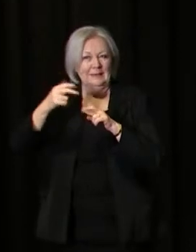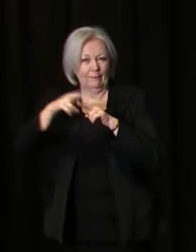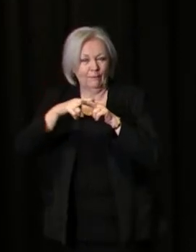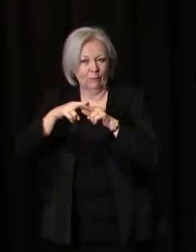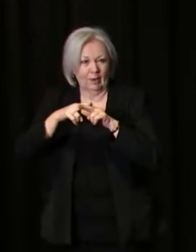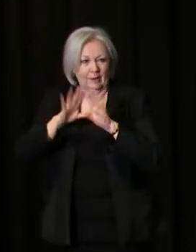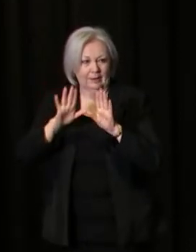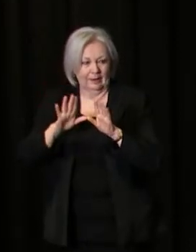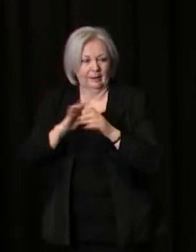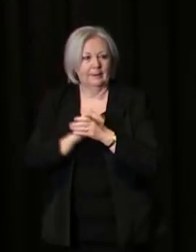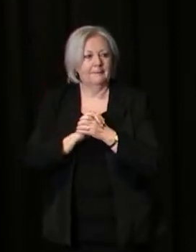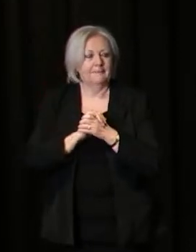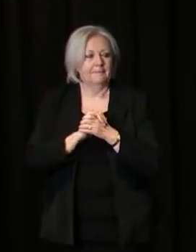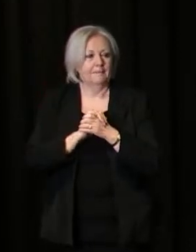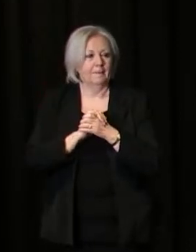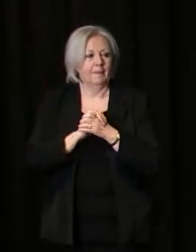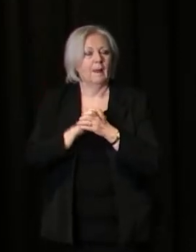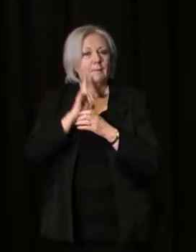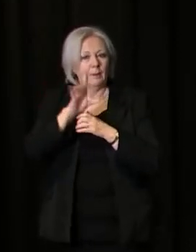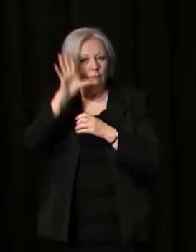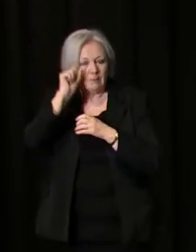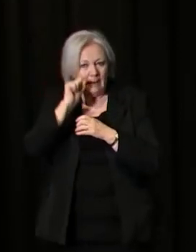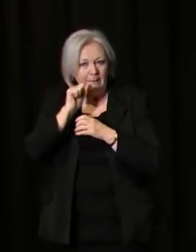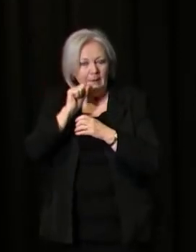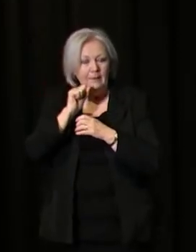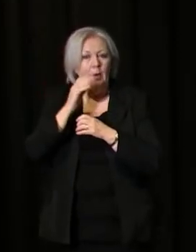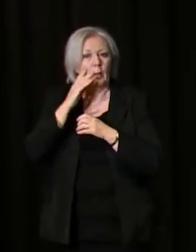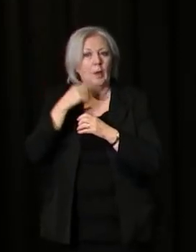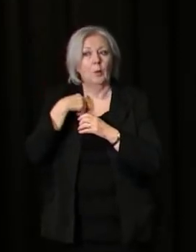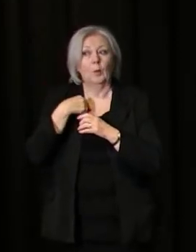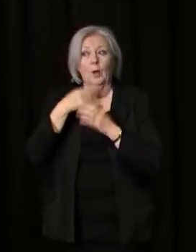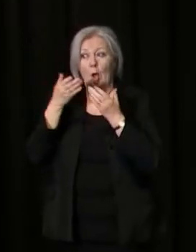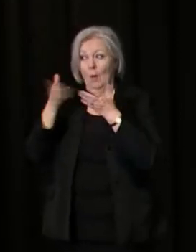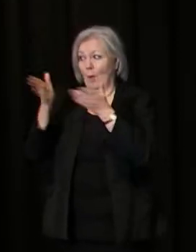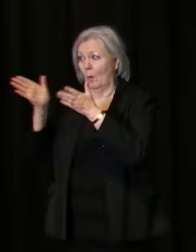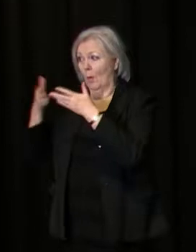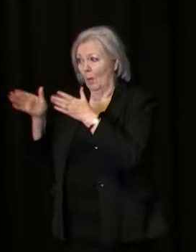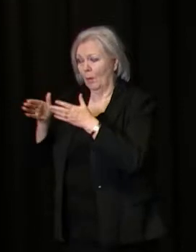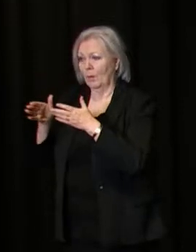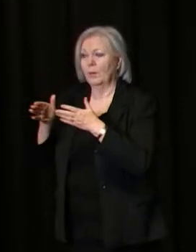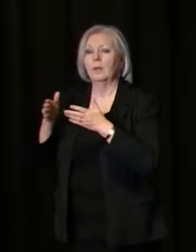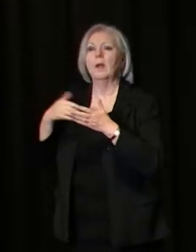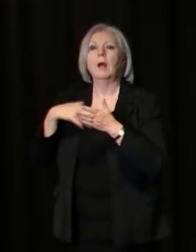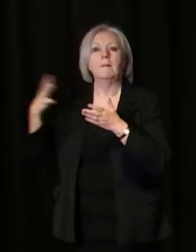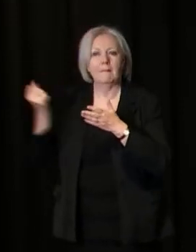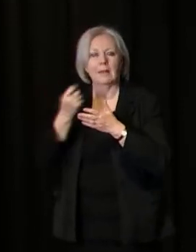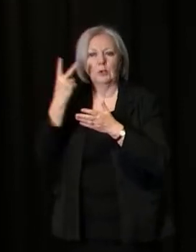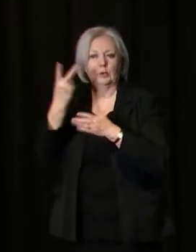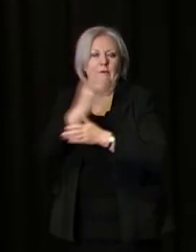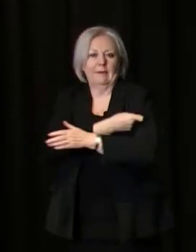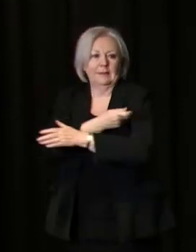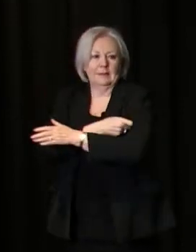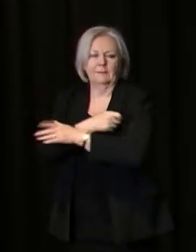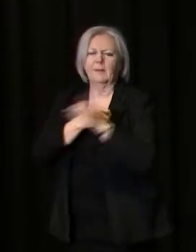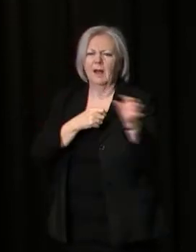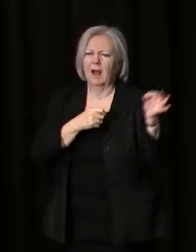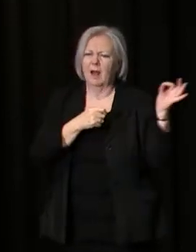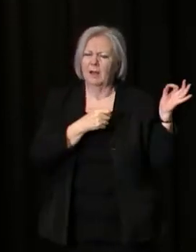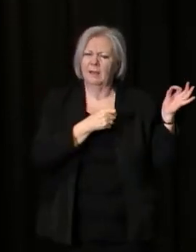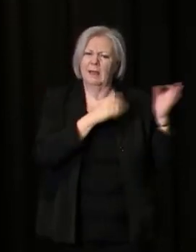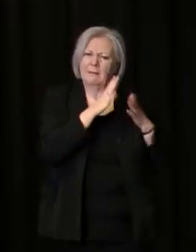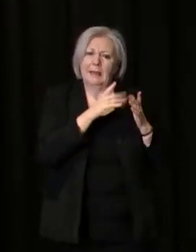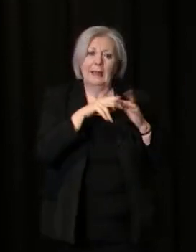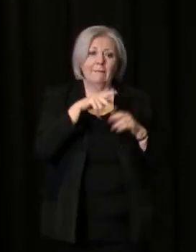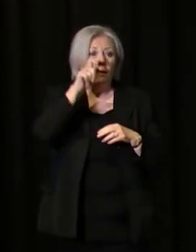terms of the expectation, that's the expectation. In terms of the transition and the enforcement, we'll get back to you in terms of the details. So does that essentially mean someone